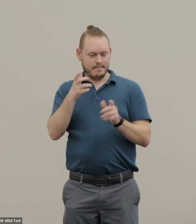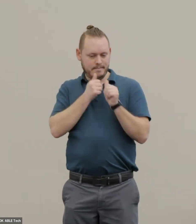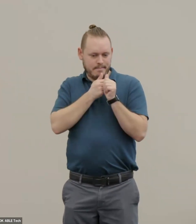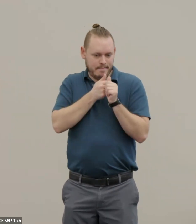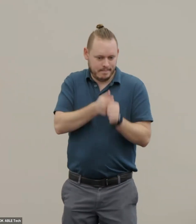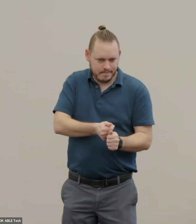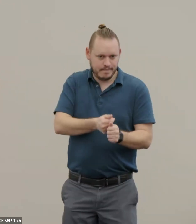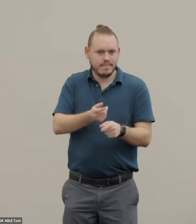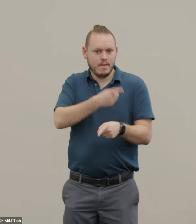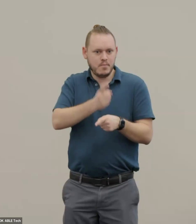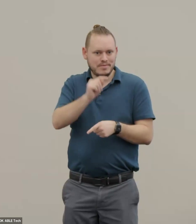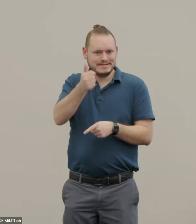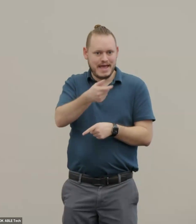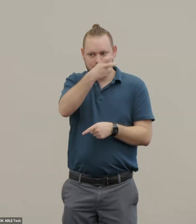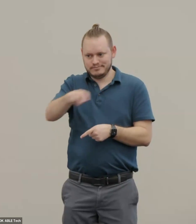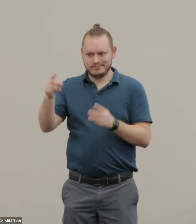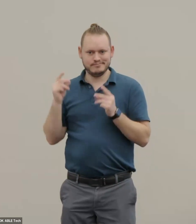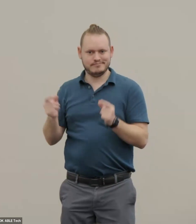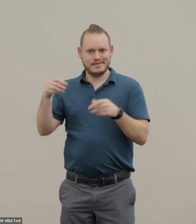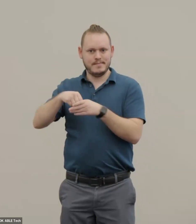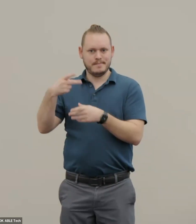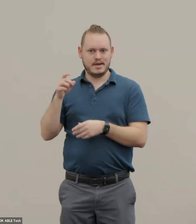that appropriate tag in the PDF file.